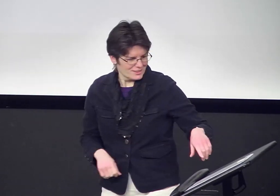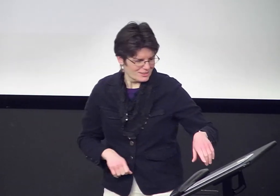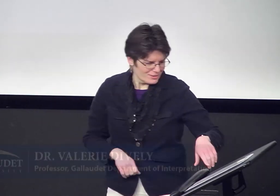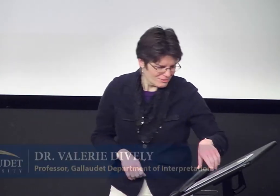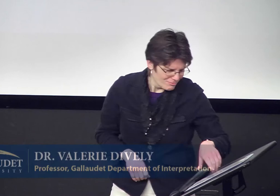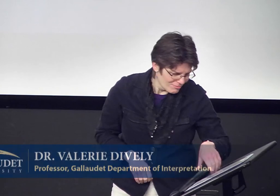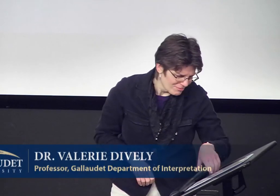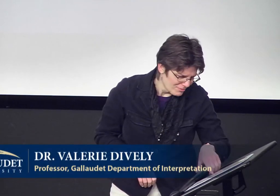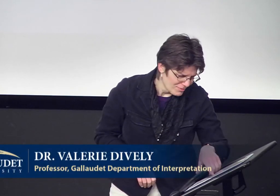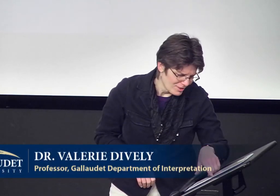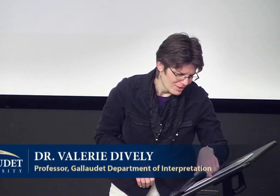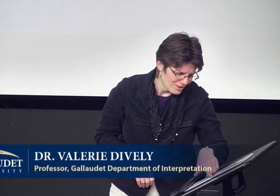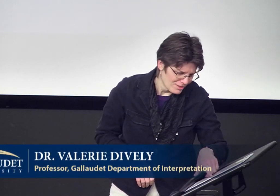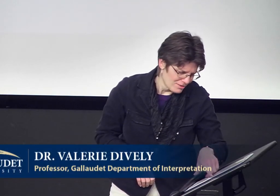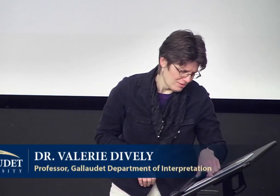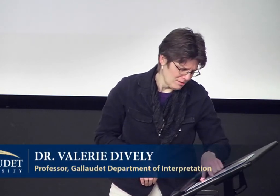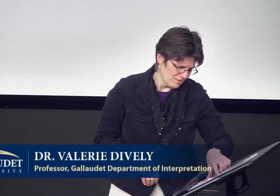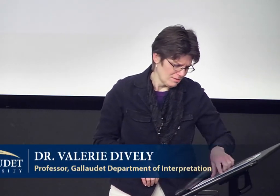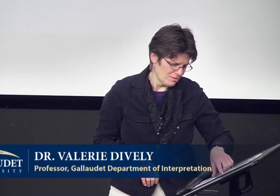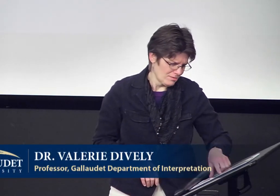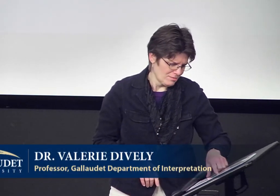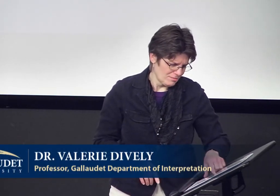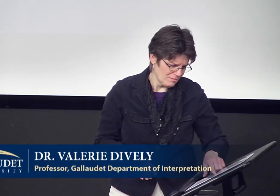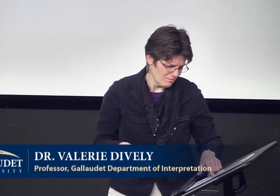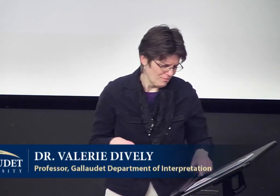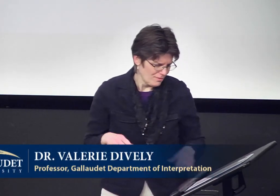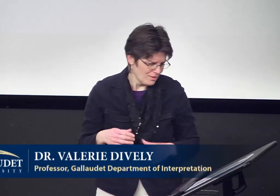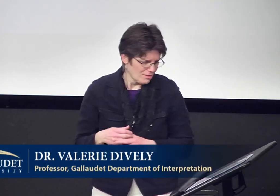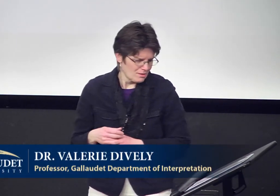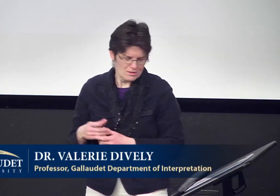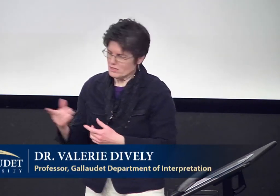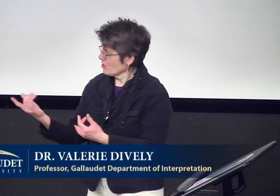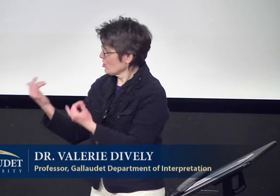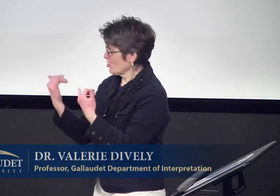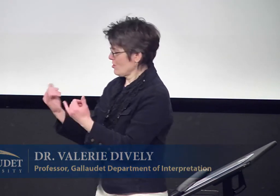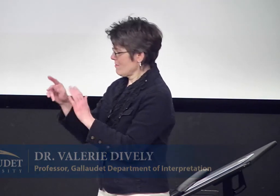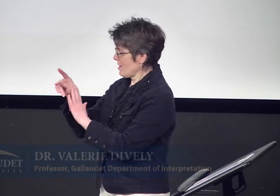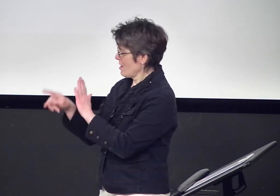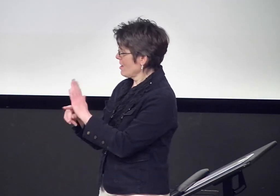two questions for both of you. And Erica, I'll ask my first question to you.